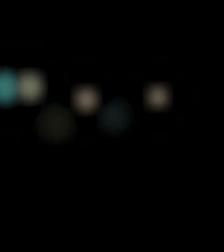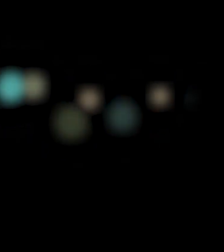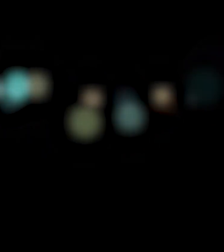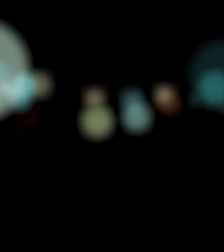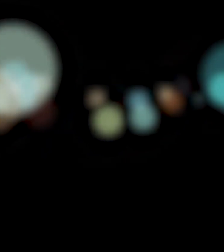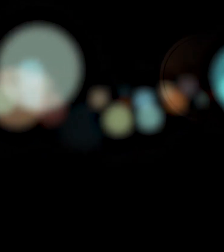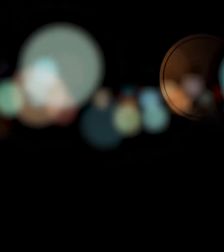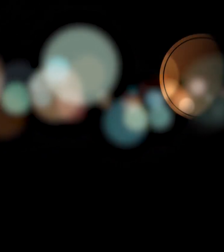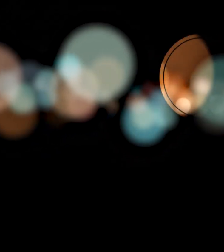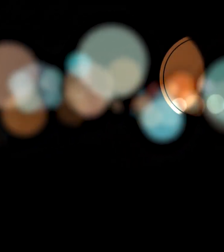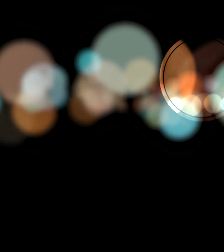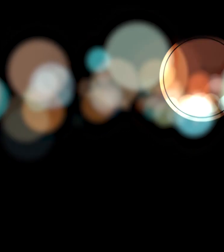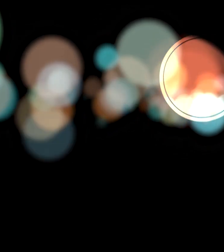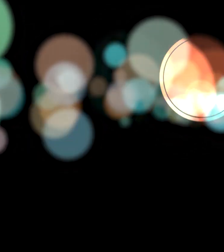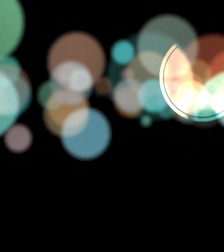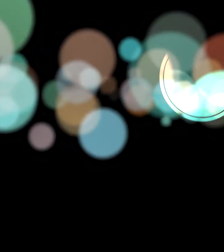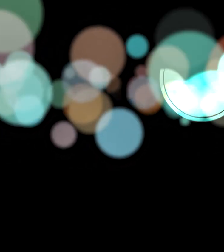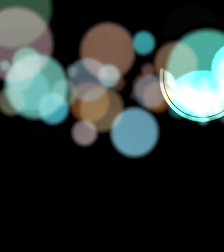to